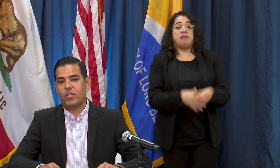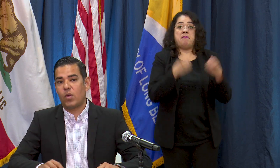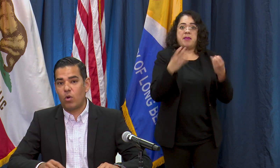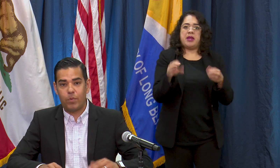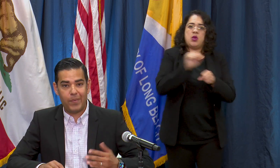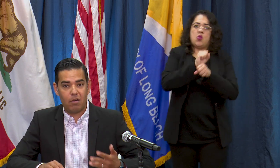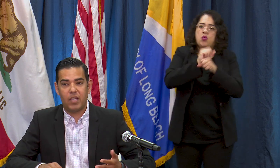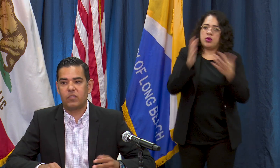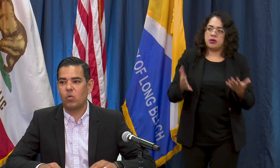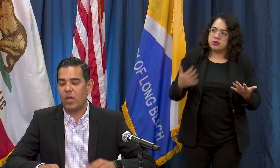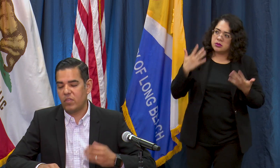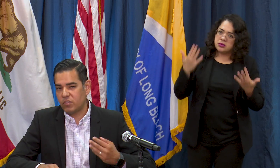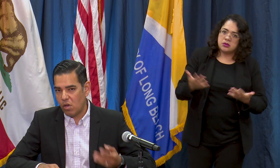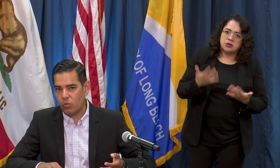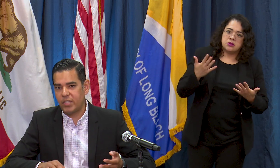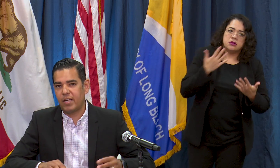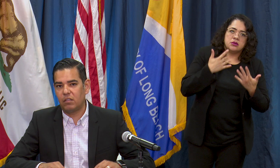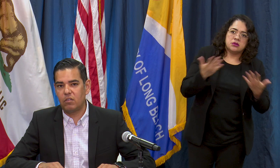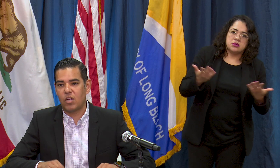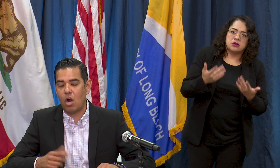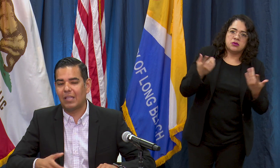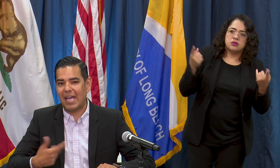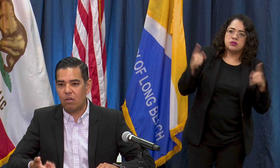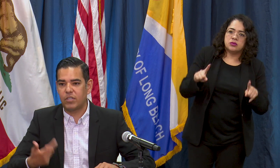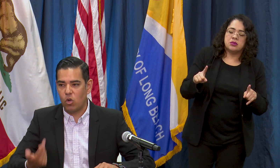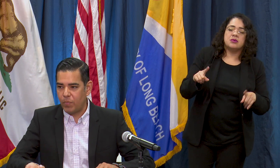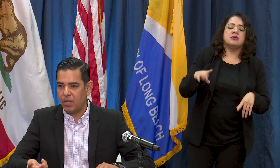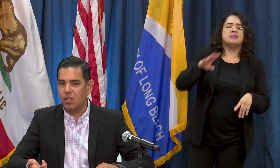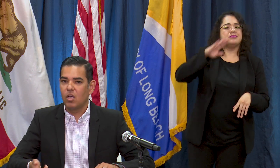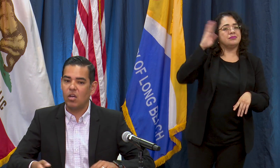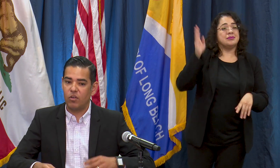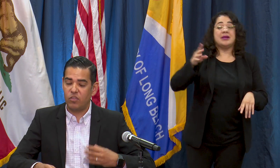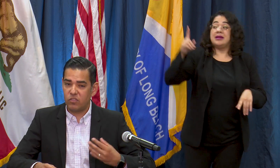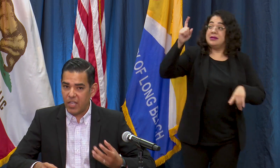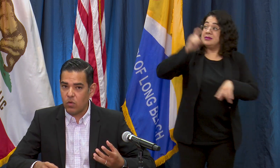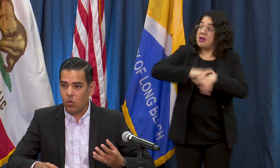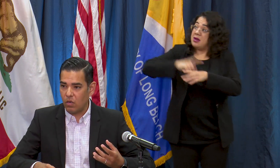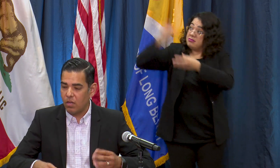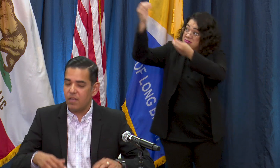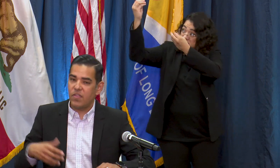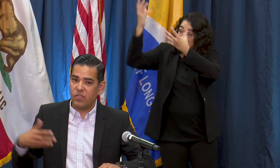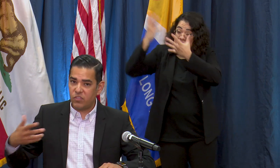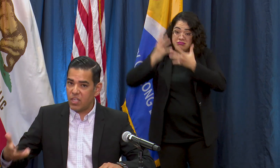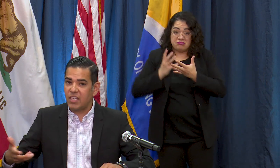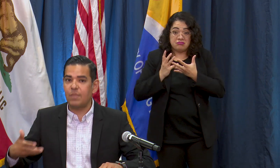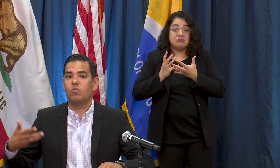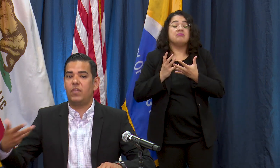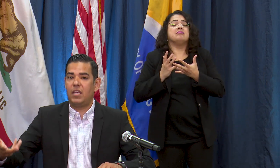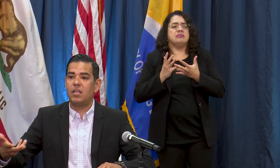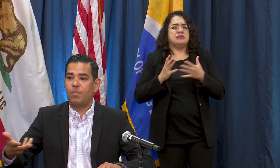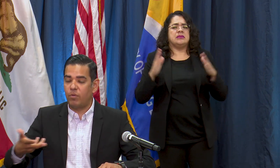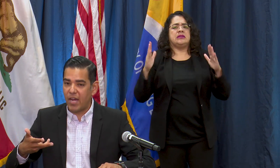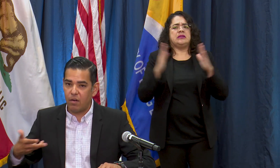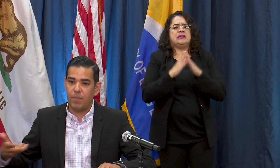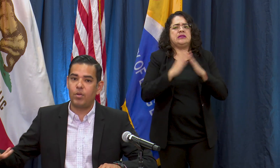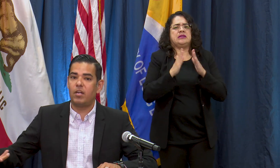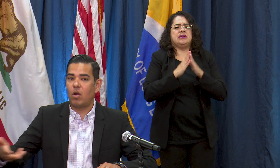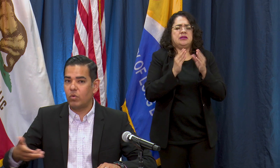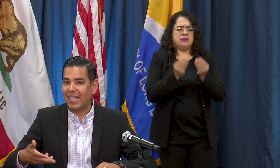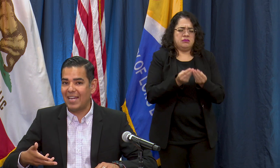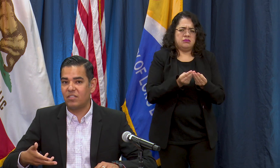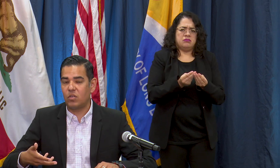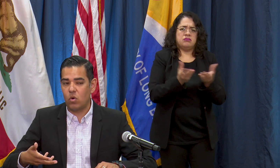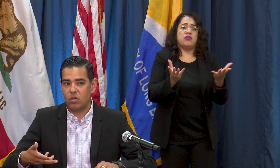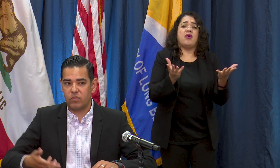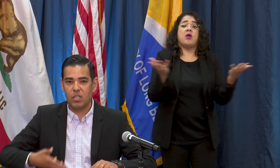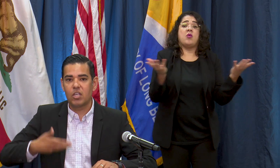so that's why we're preparing. So when these smaller retailers are allowed to open under the state order, then the city can move in and provide and put in our